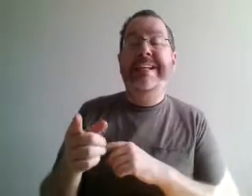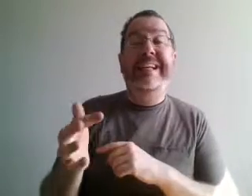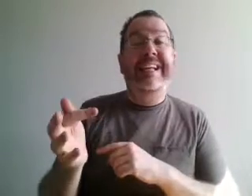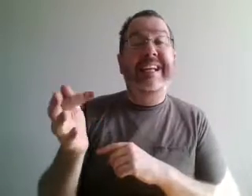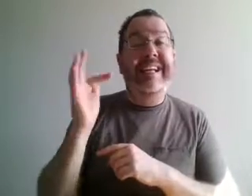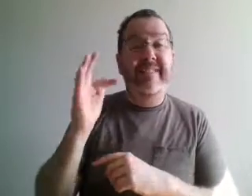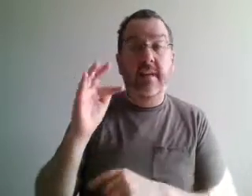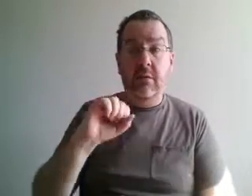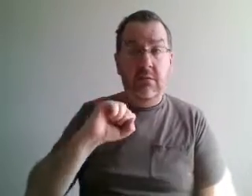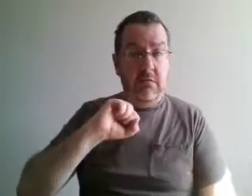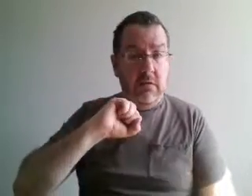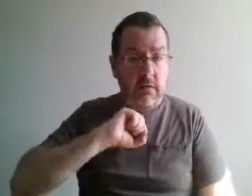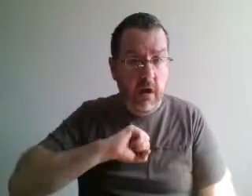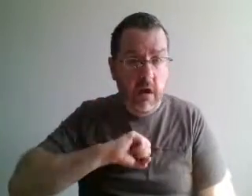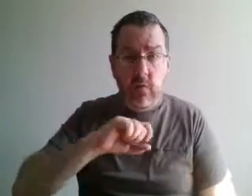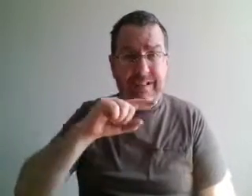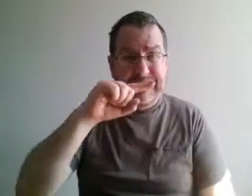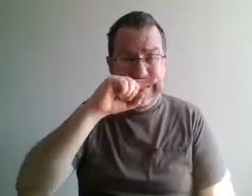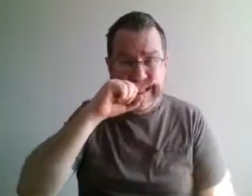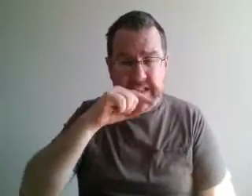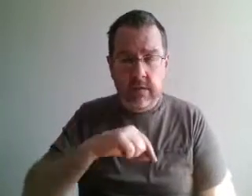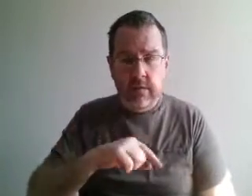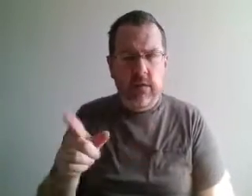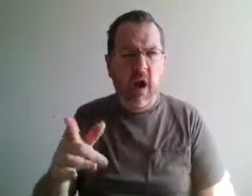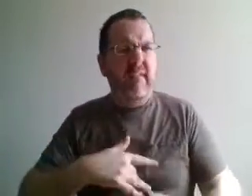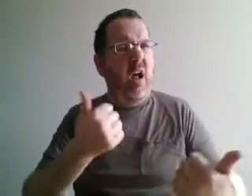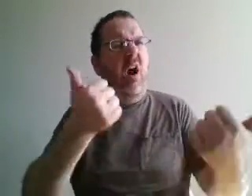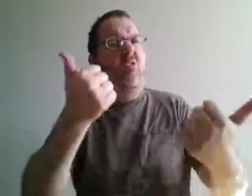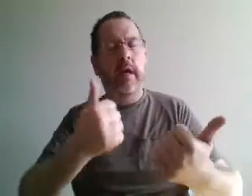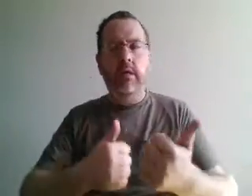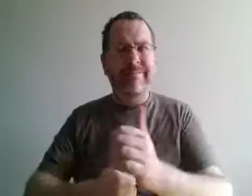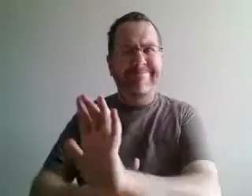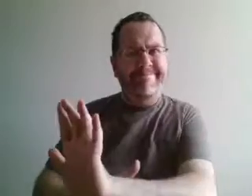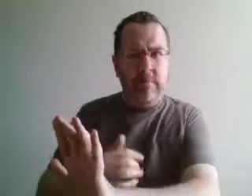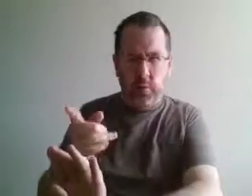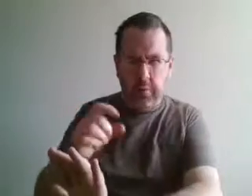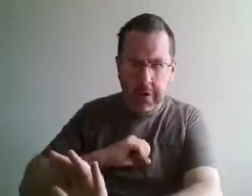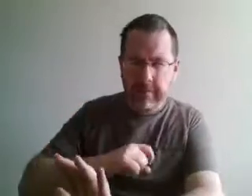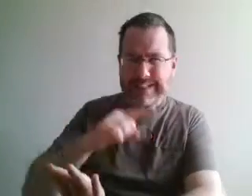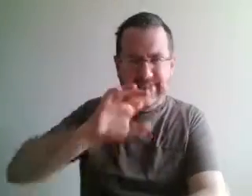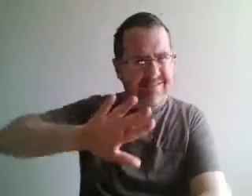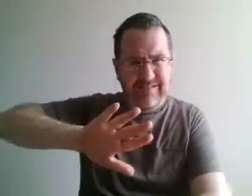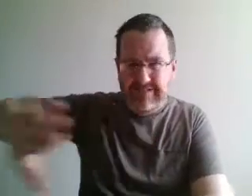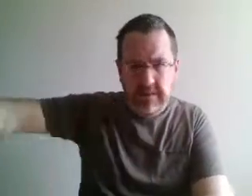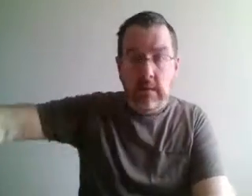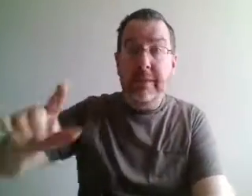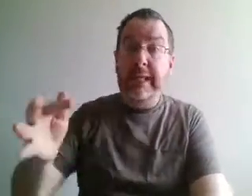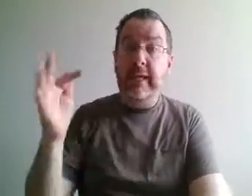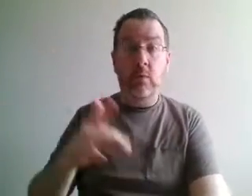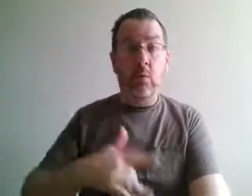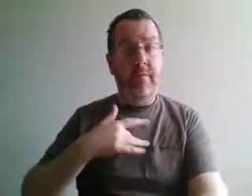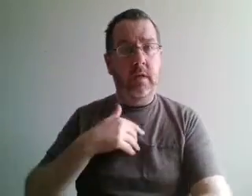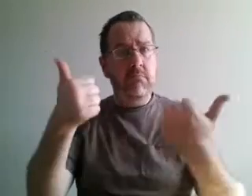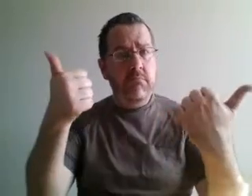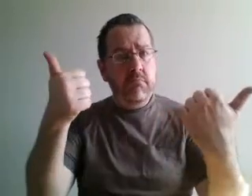if they don't feel that they have COVID, they should stay away from the baby. But if you're feeling perfectly well, and if you're very scrupulous about